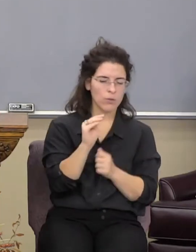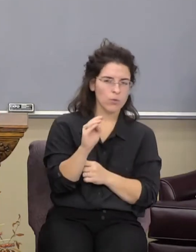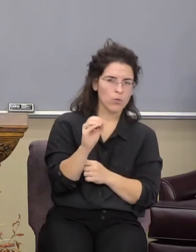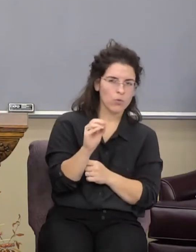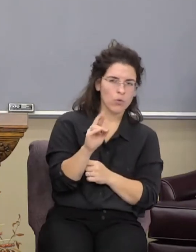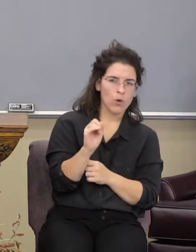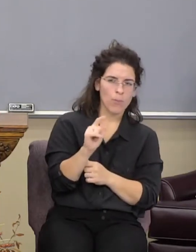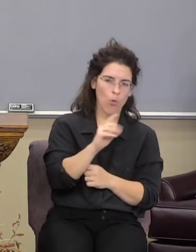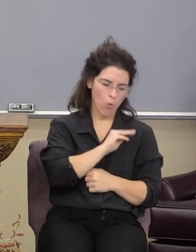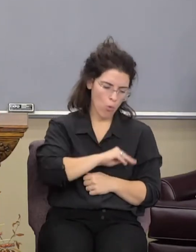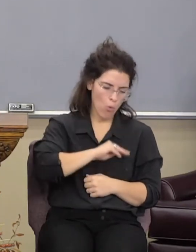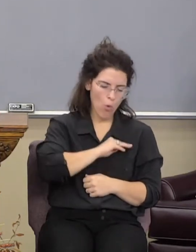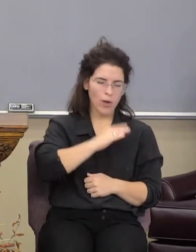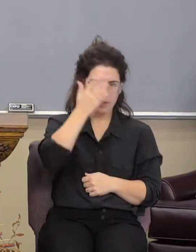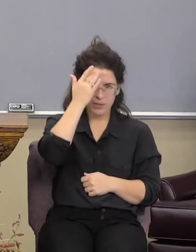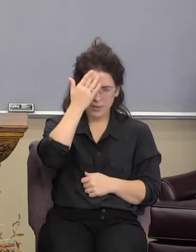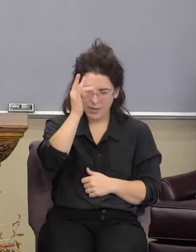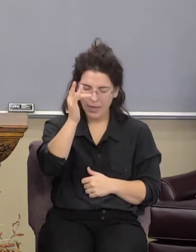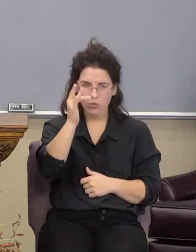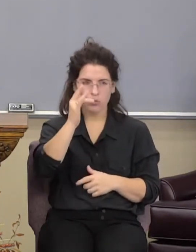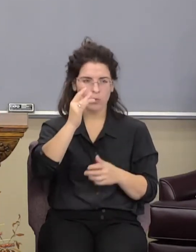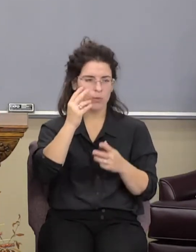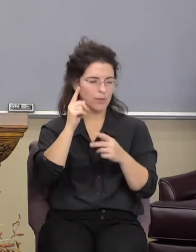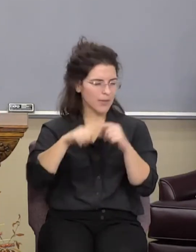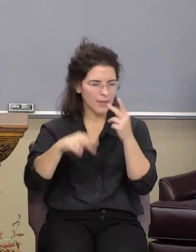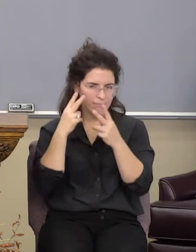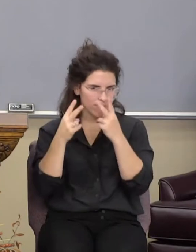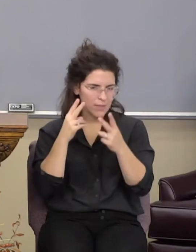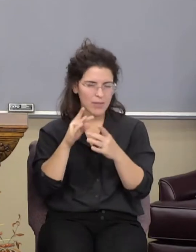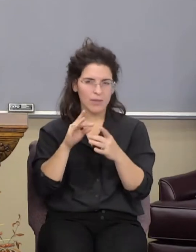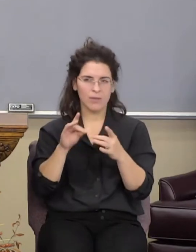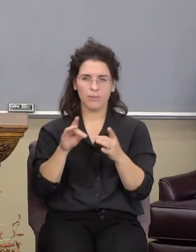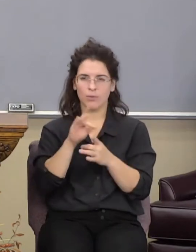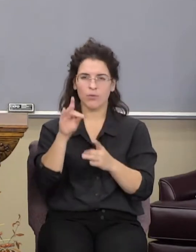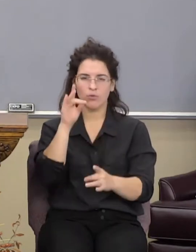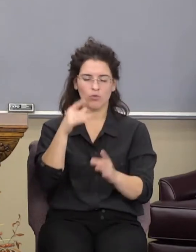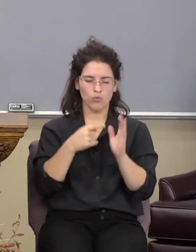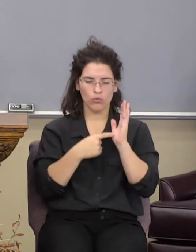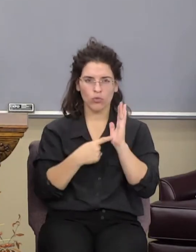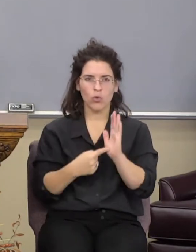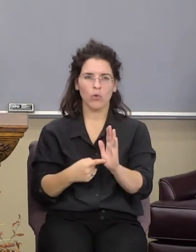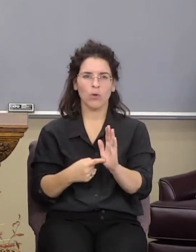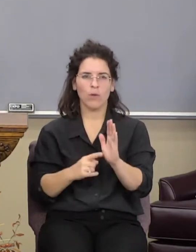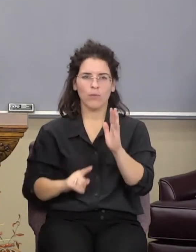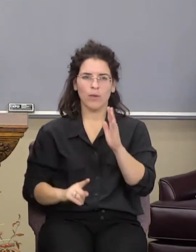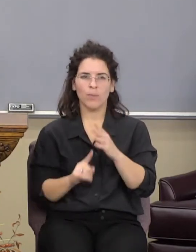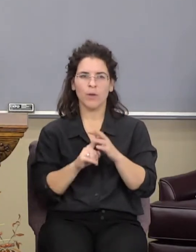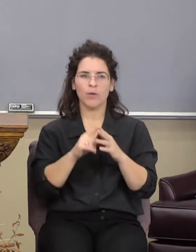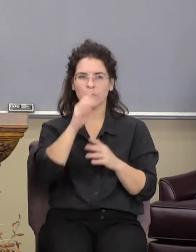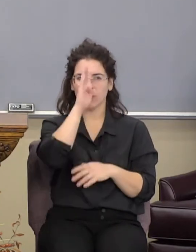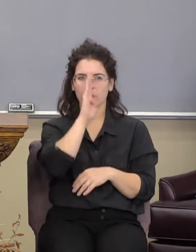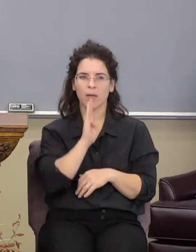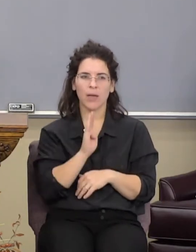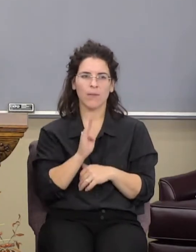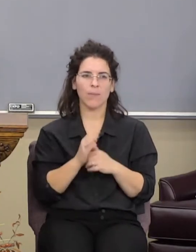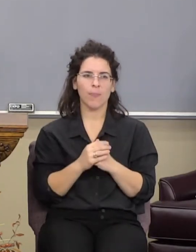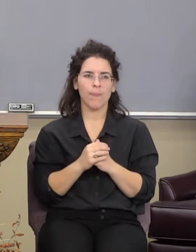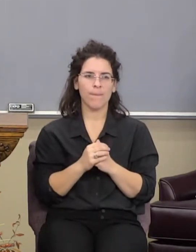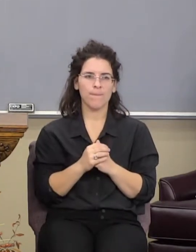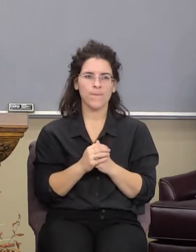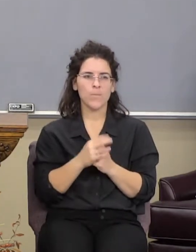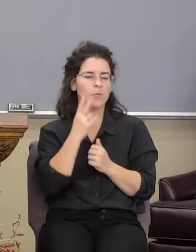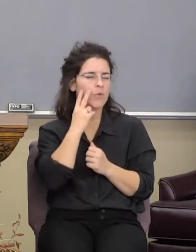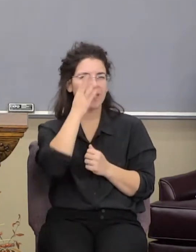intellectual, invisible, spiritual manifestation of the appearance of God. See, God